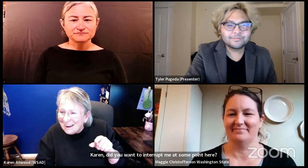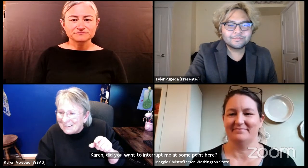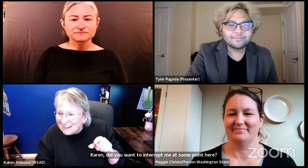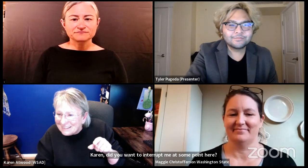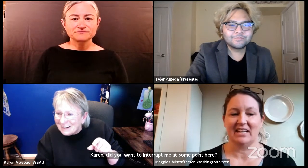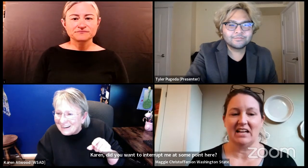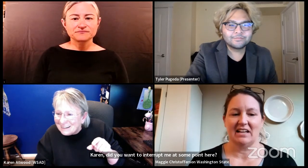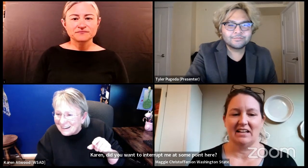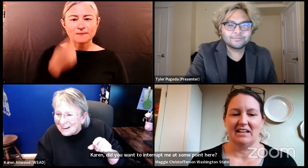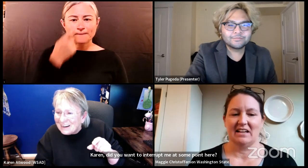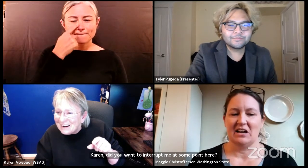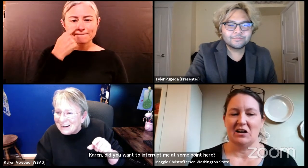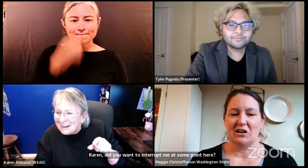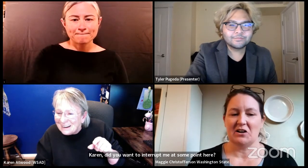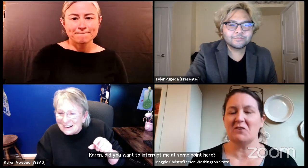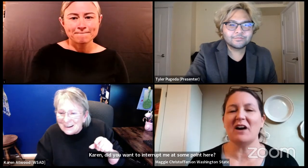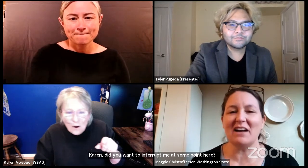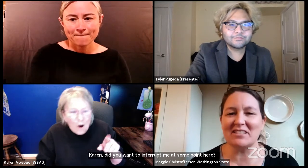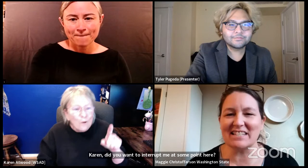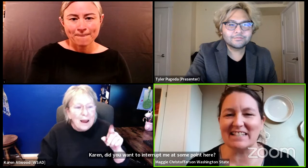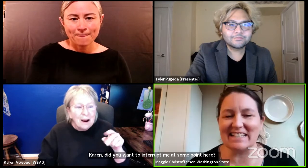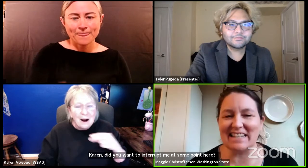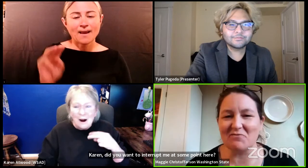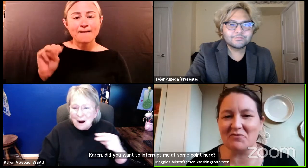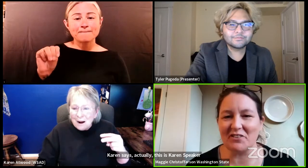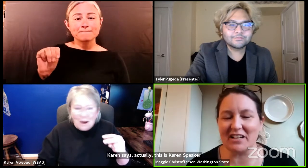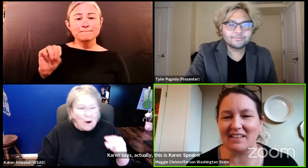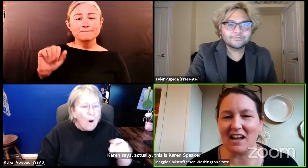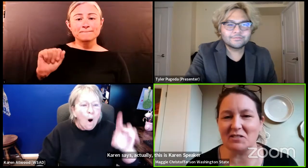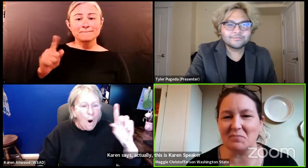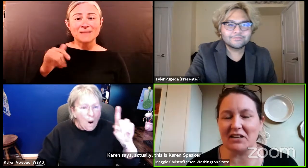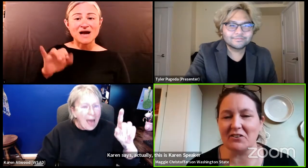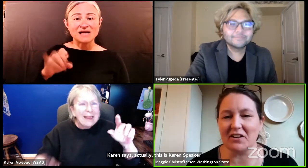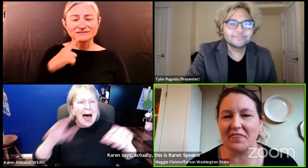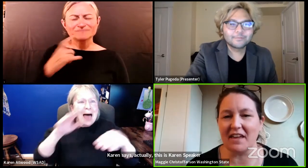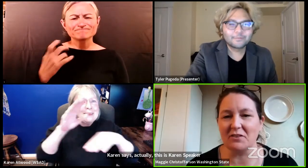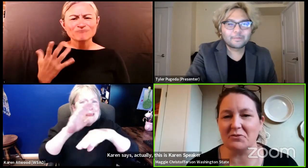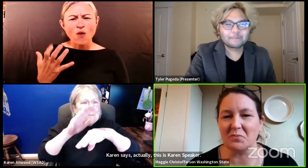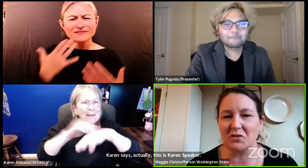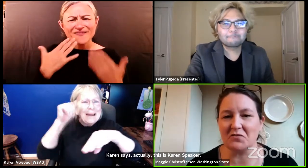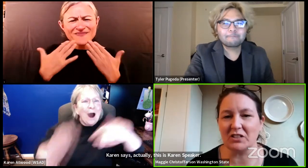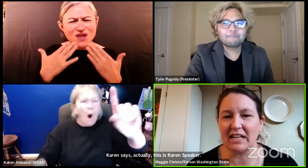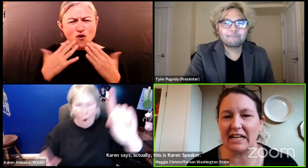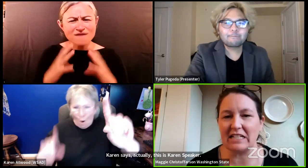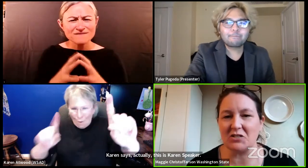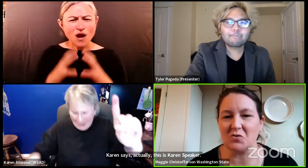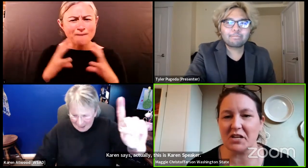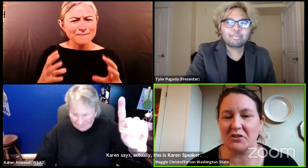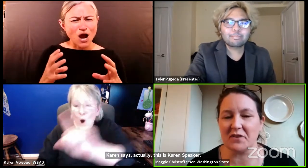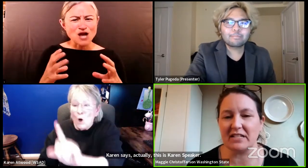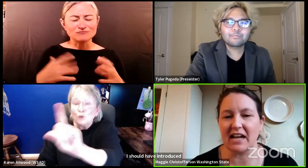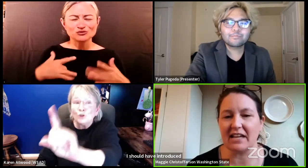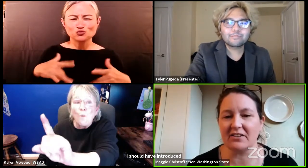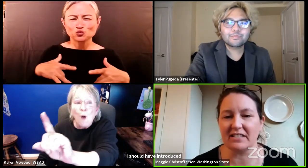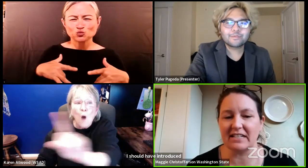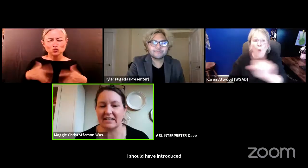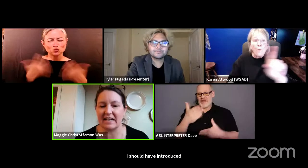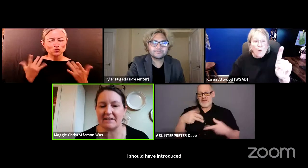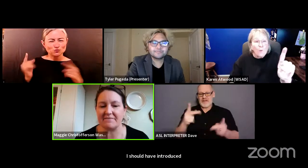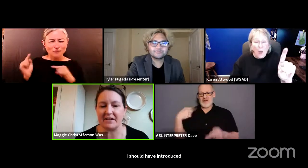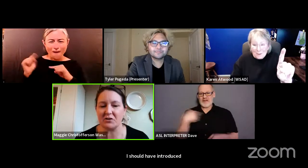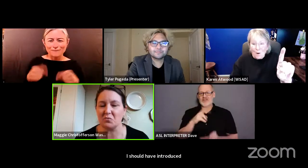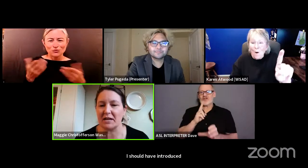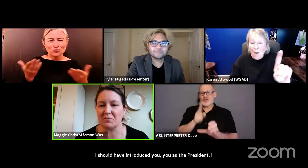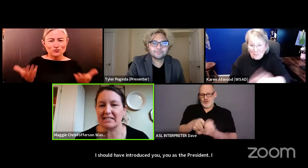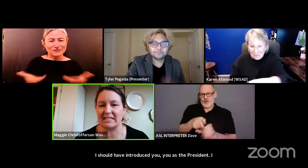Go ahead, Maggie. Oh, I was just going to say we're very glad to be here and thank you so much for letting us join you. And Tyler is going